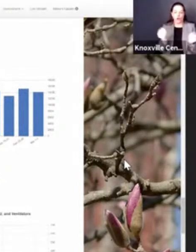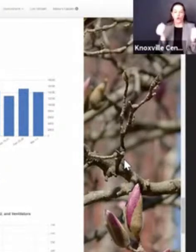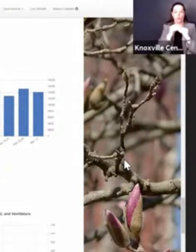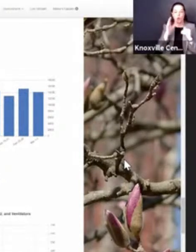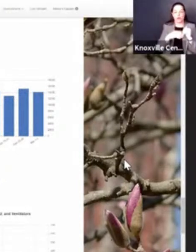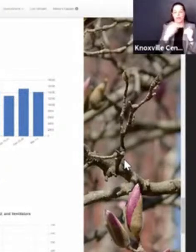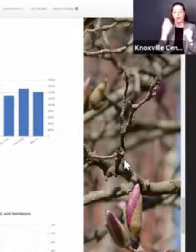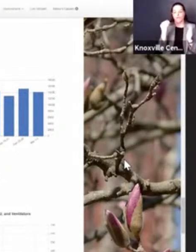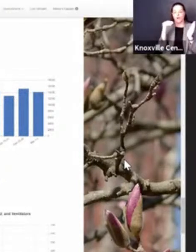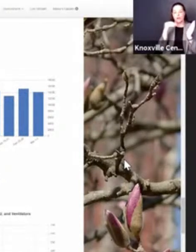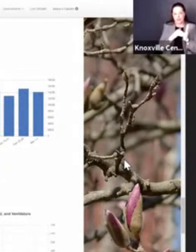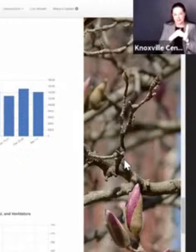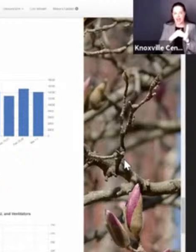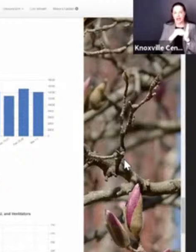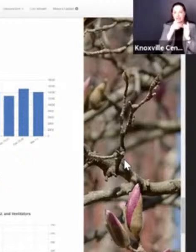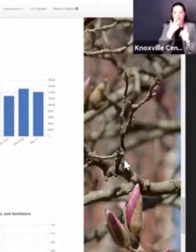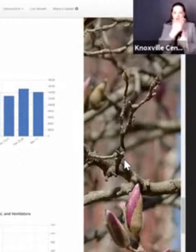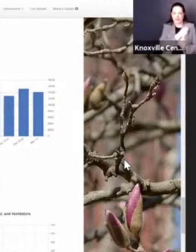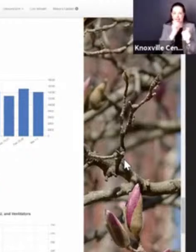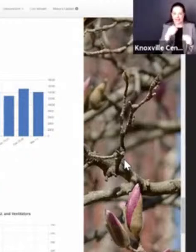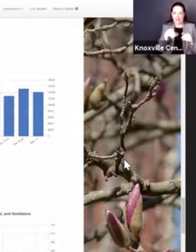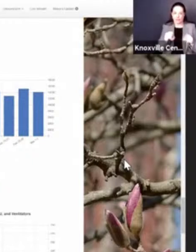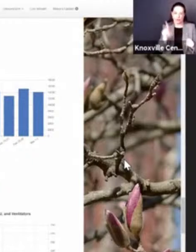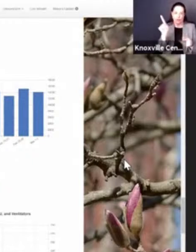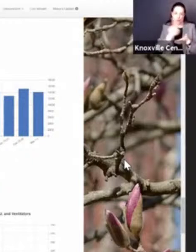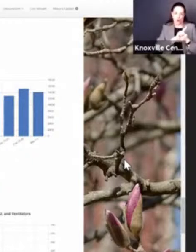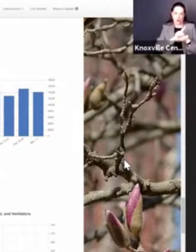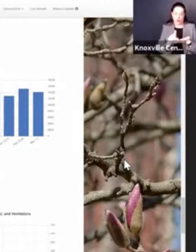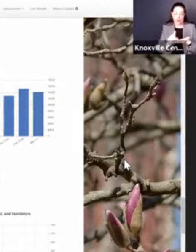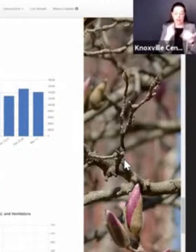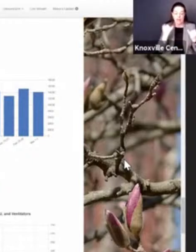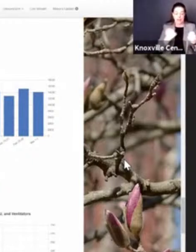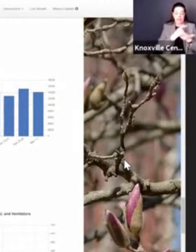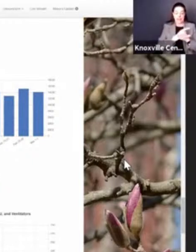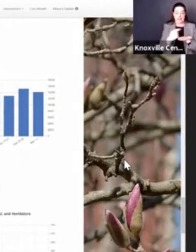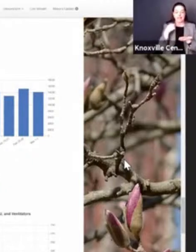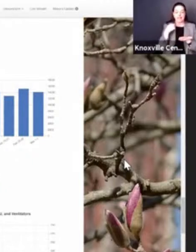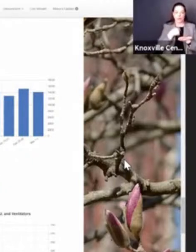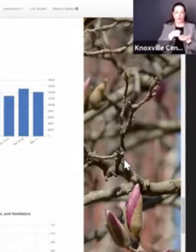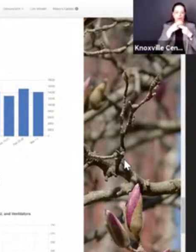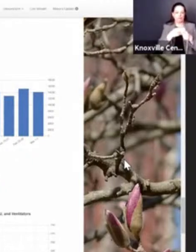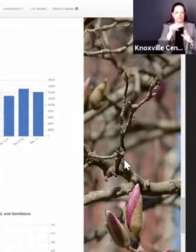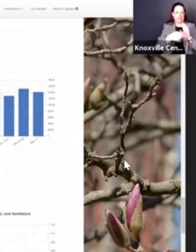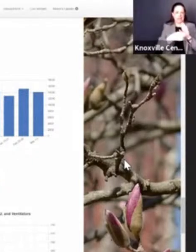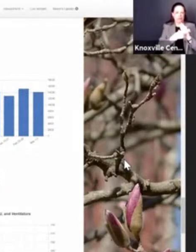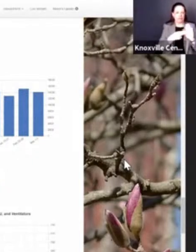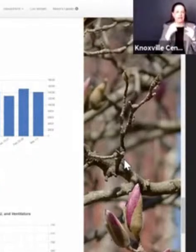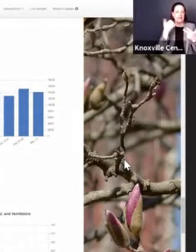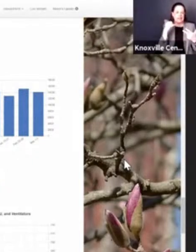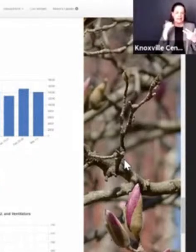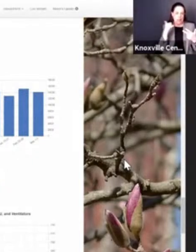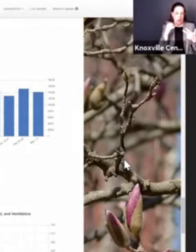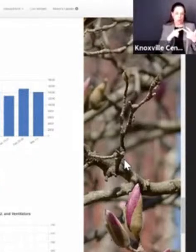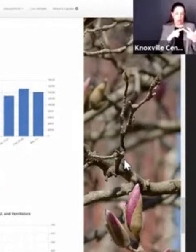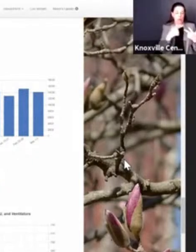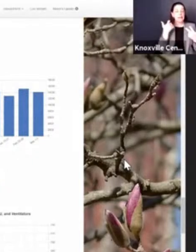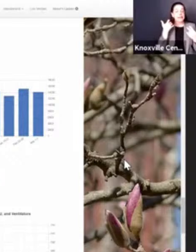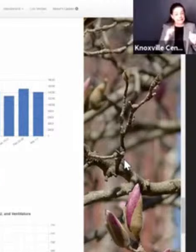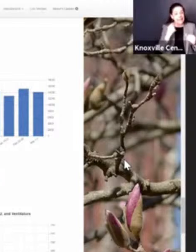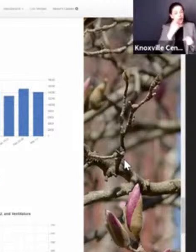14,000 vaccines administered in a week. This week, we're representing this benchmark as yellow. We are still heading in the right direction, but